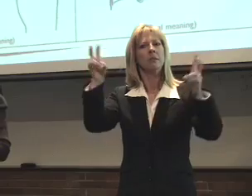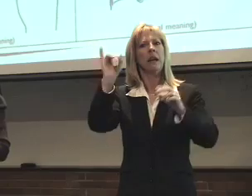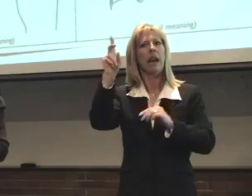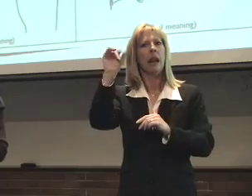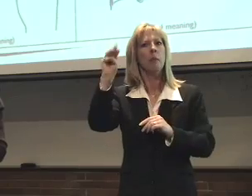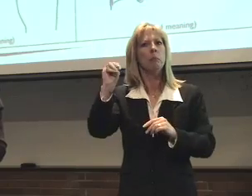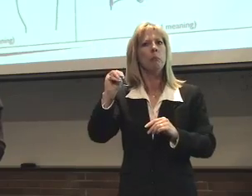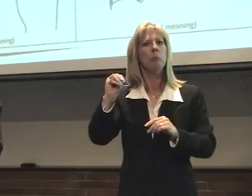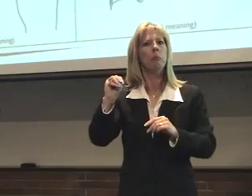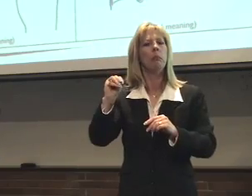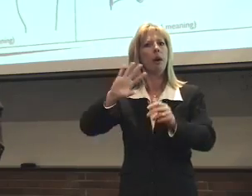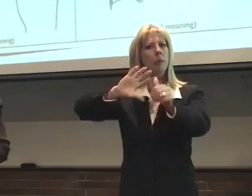means.